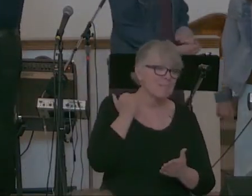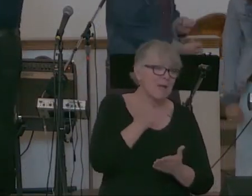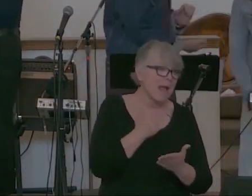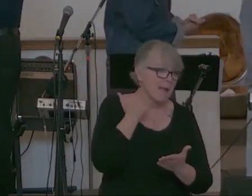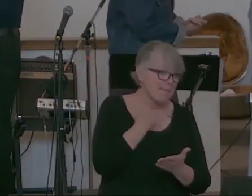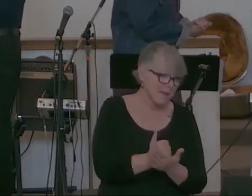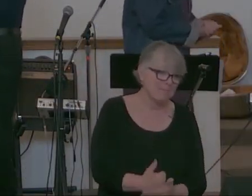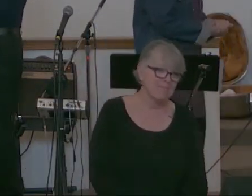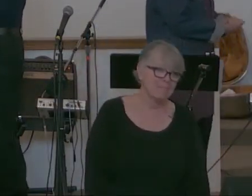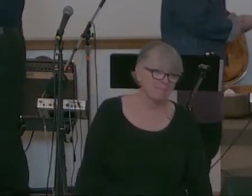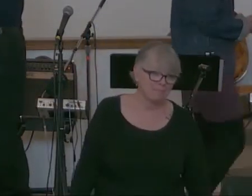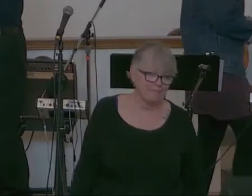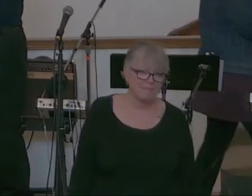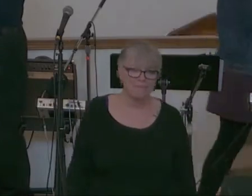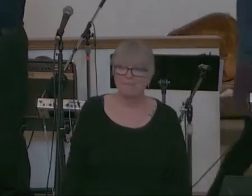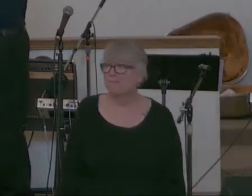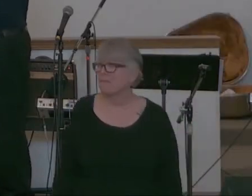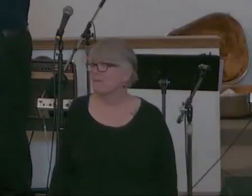Amen.